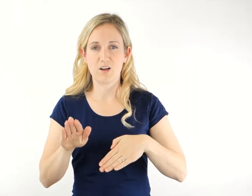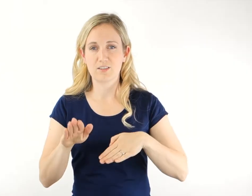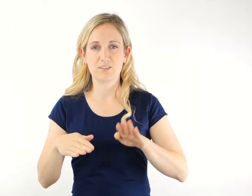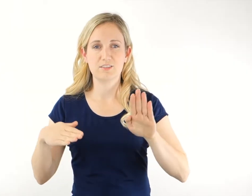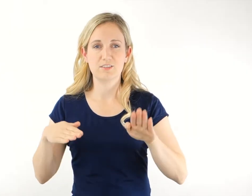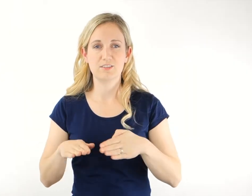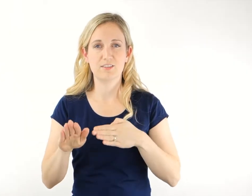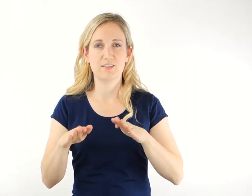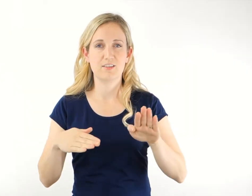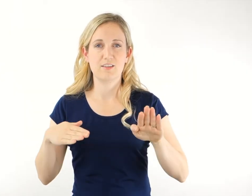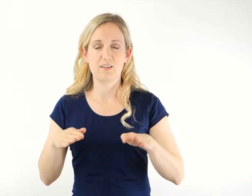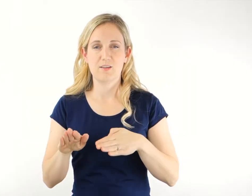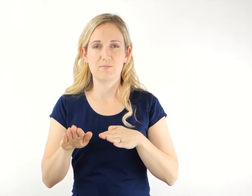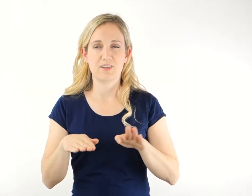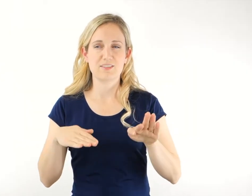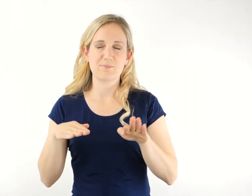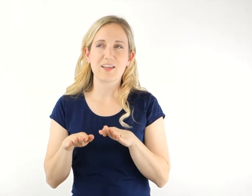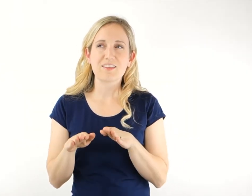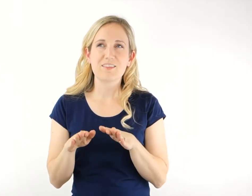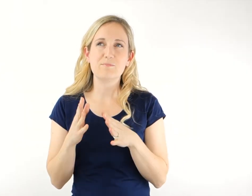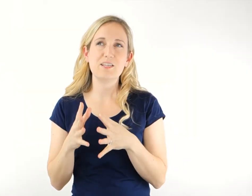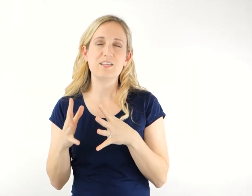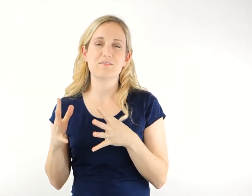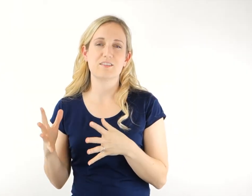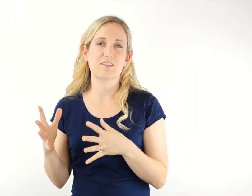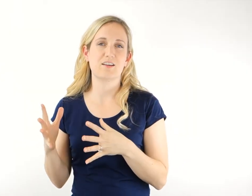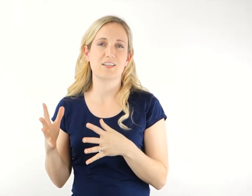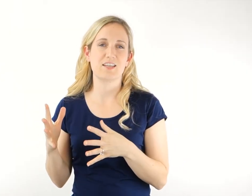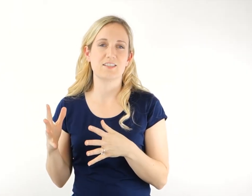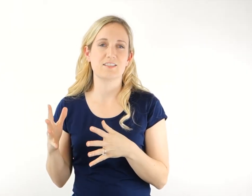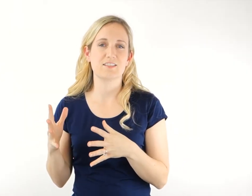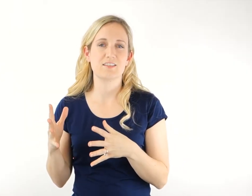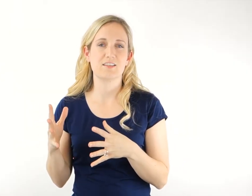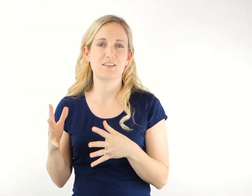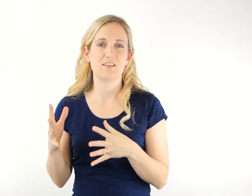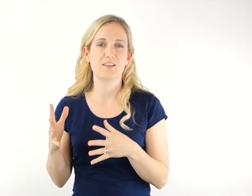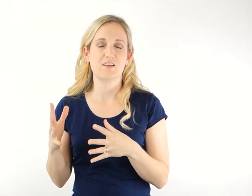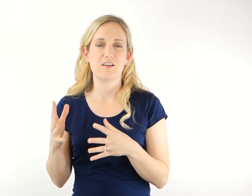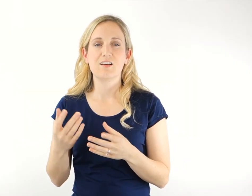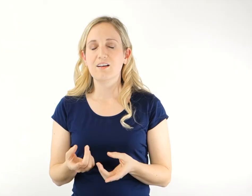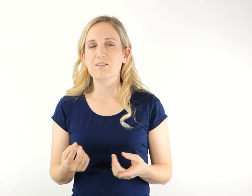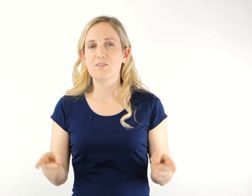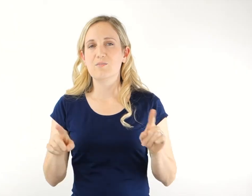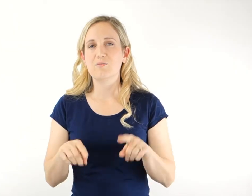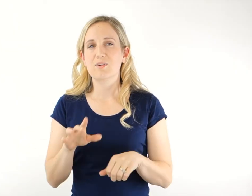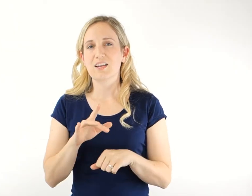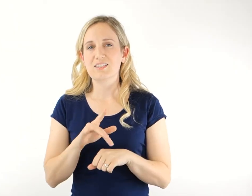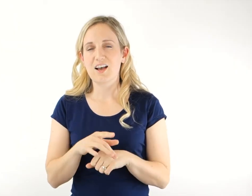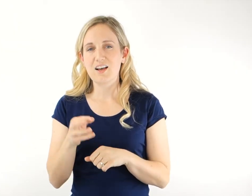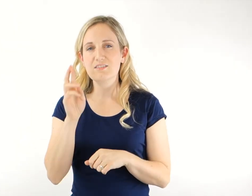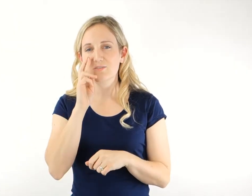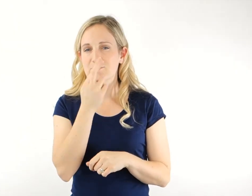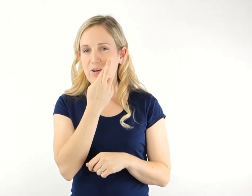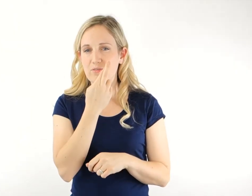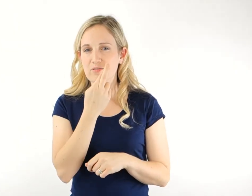Walk. Because I'm like, the meaning of the song is when I touch a